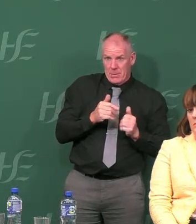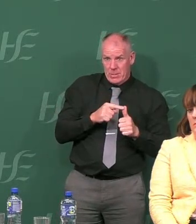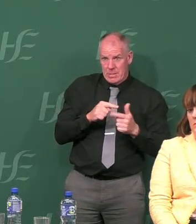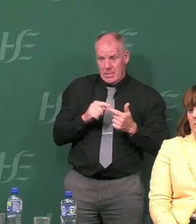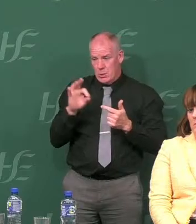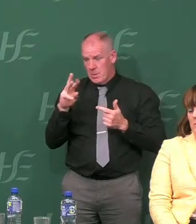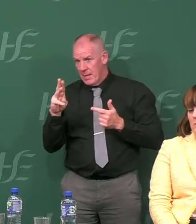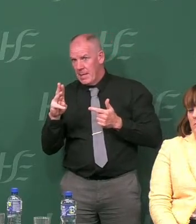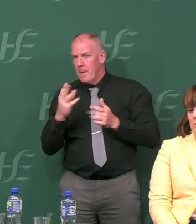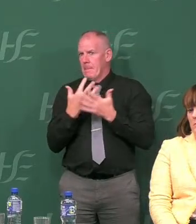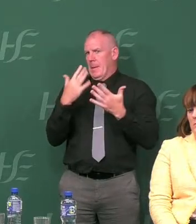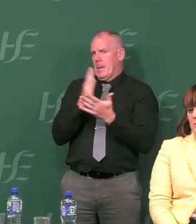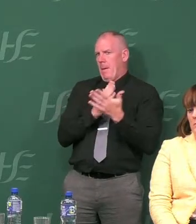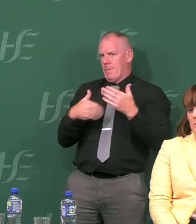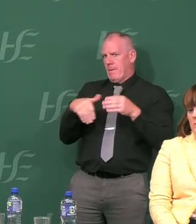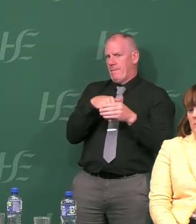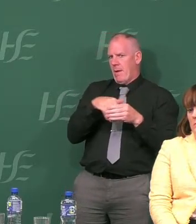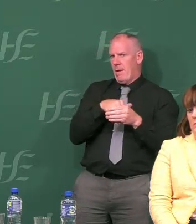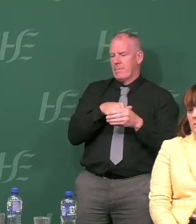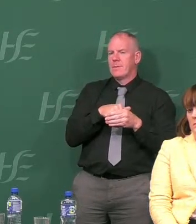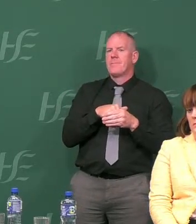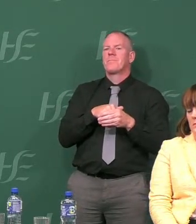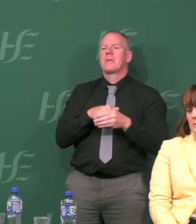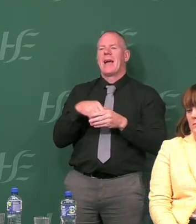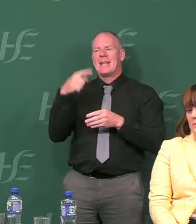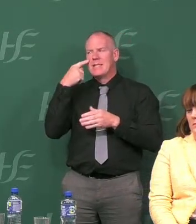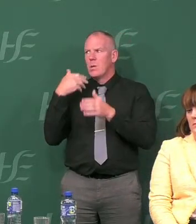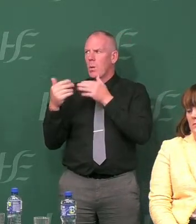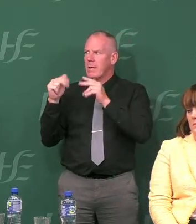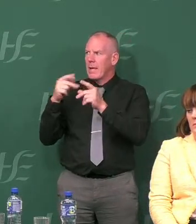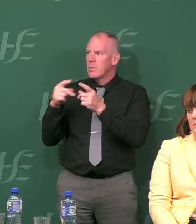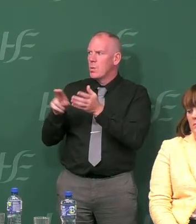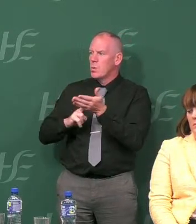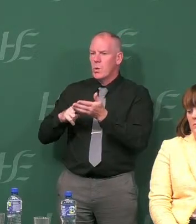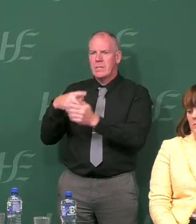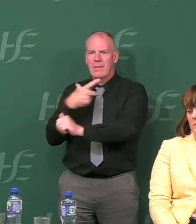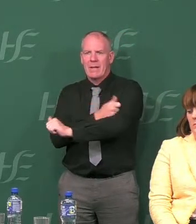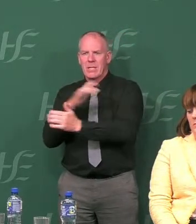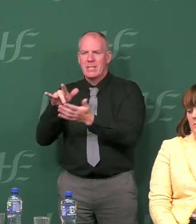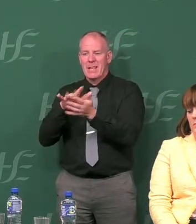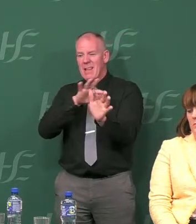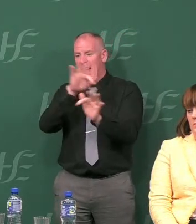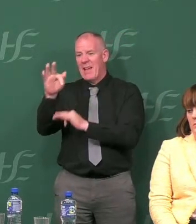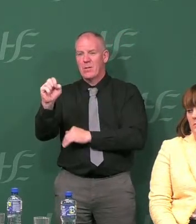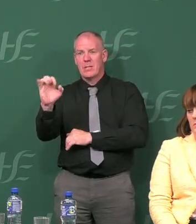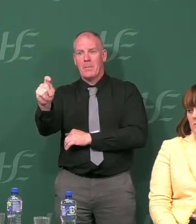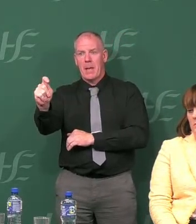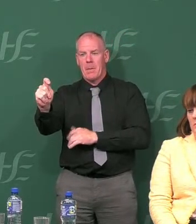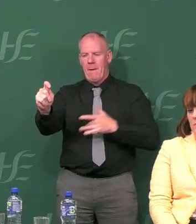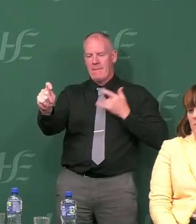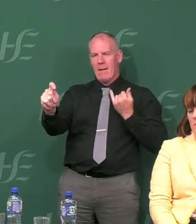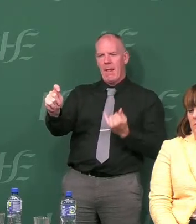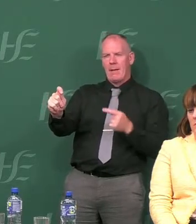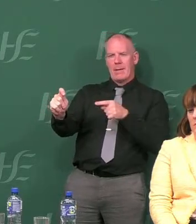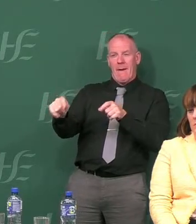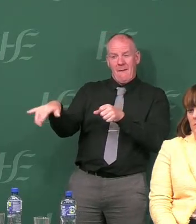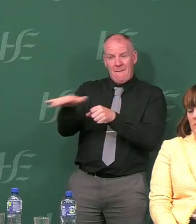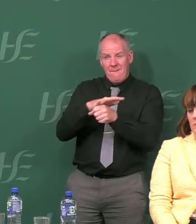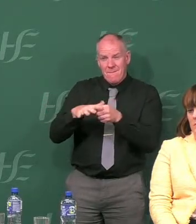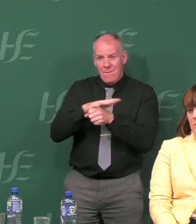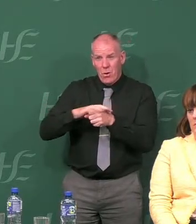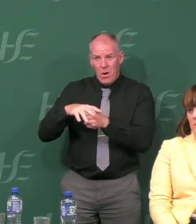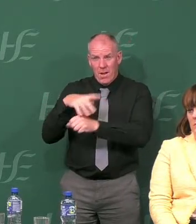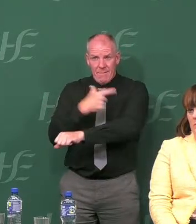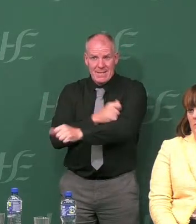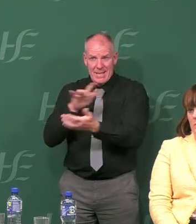role and looking at the role of vaccination centres beyond September. Obviously, we don't envisage needing the full suite of